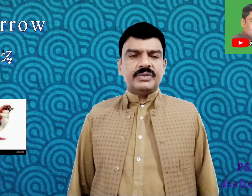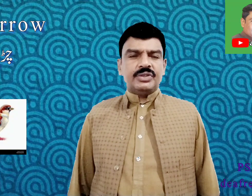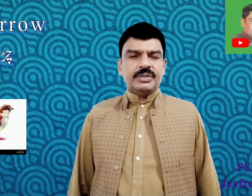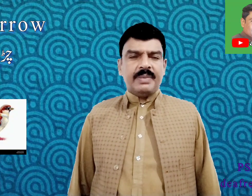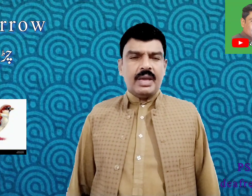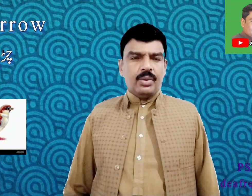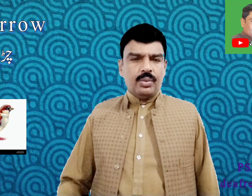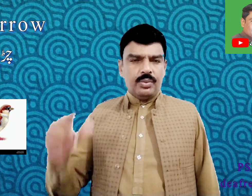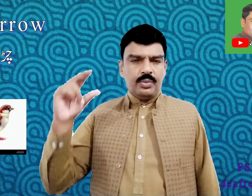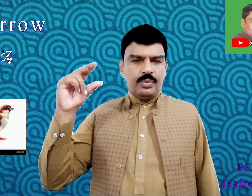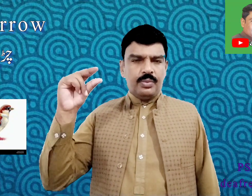sparrow,